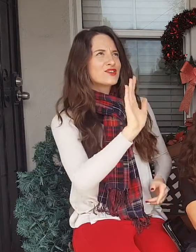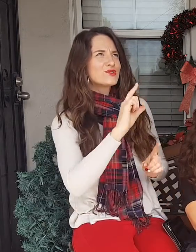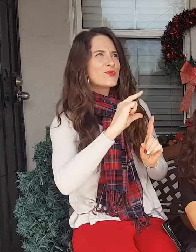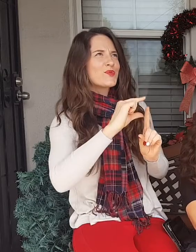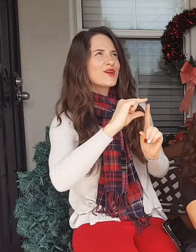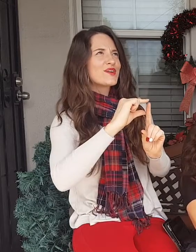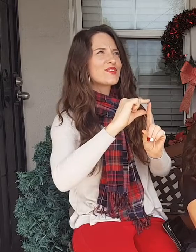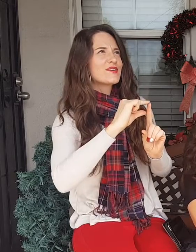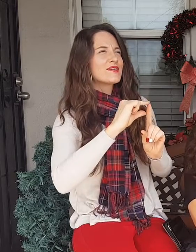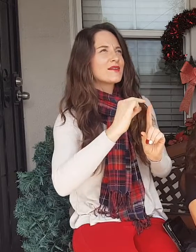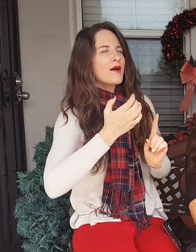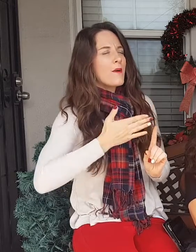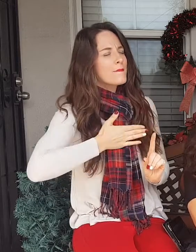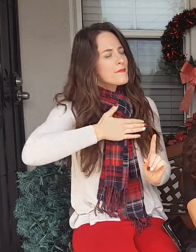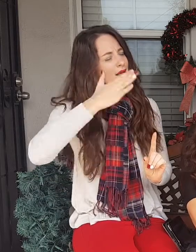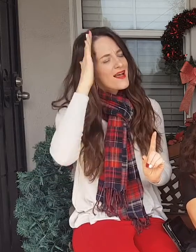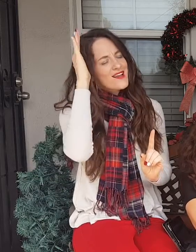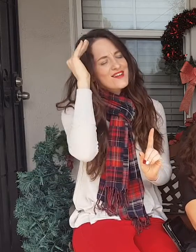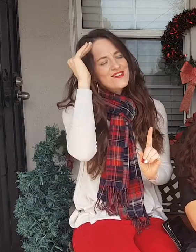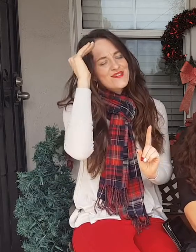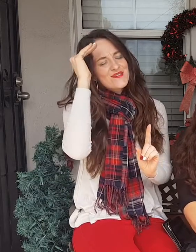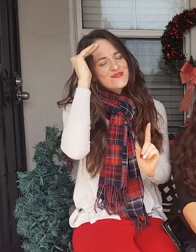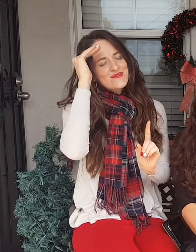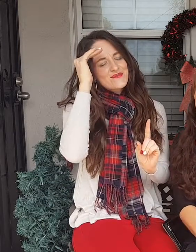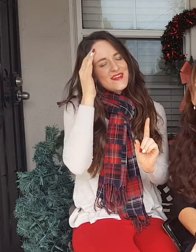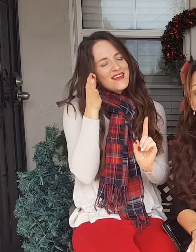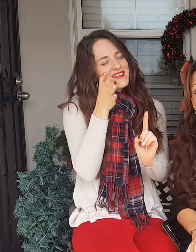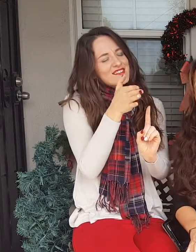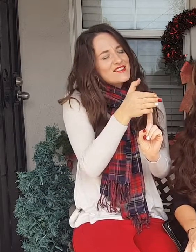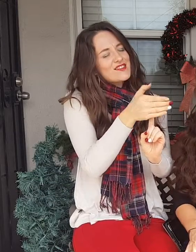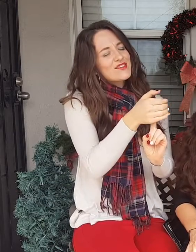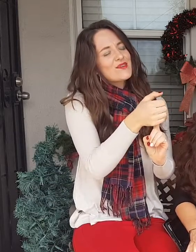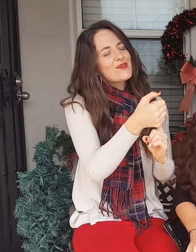His word, my hope